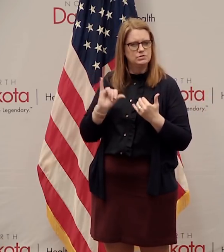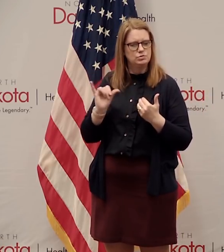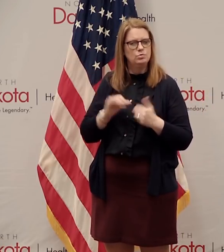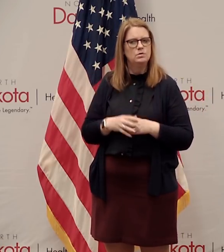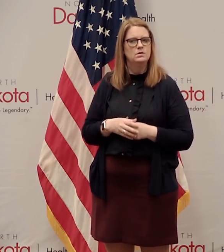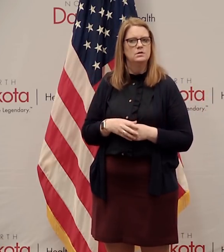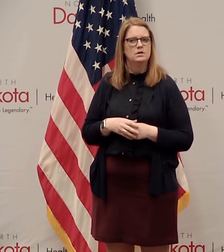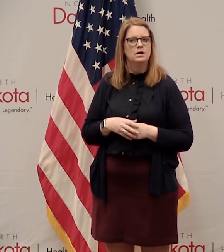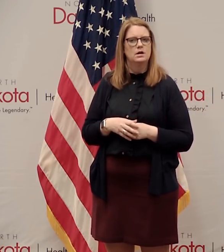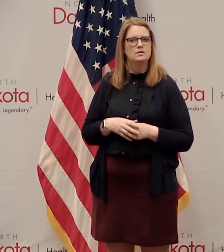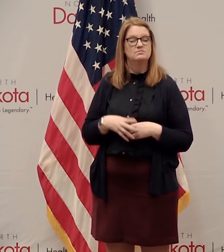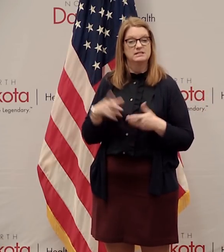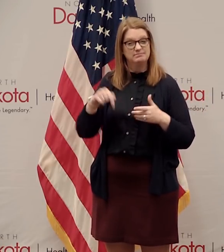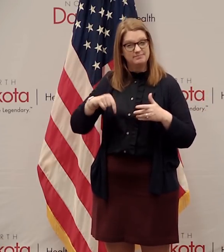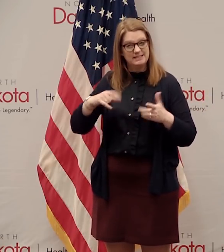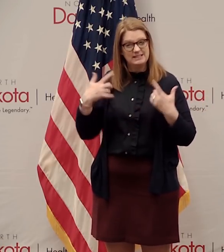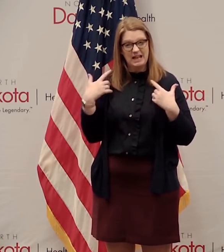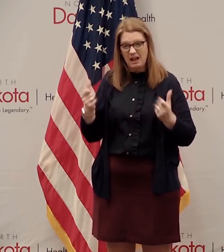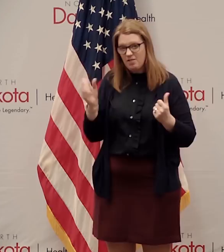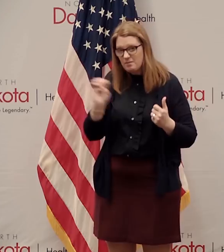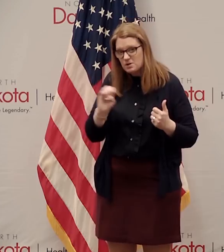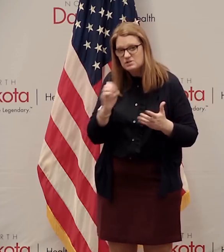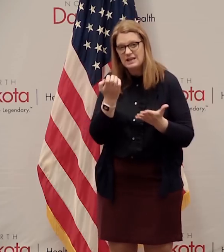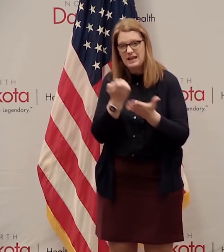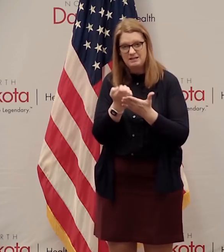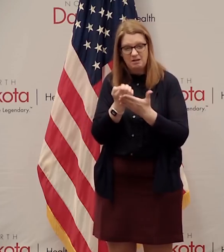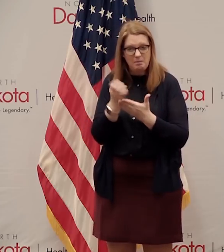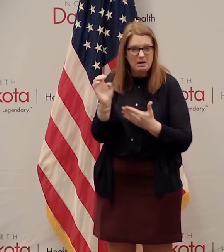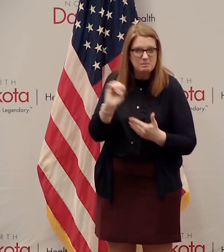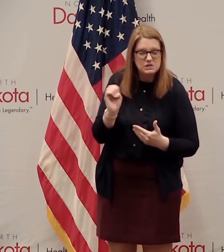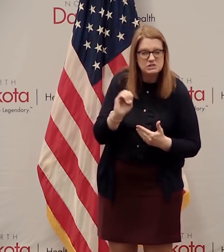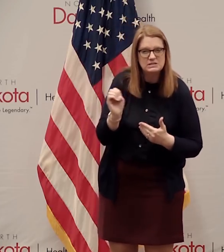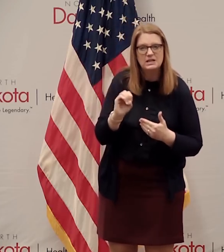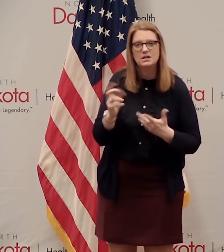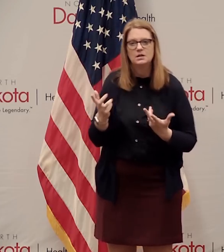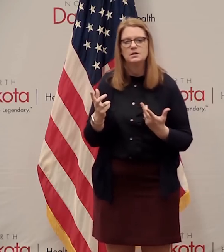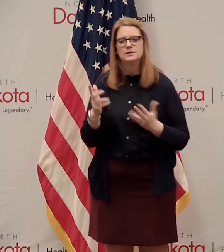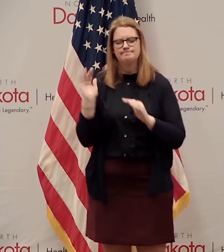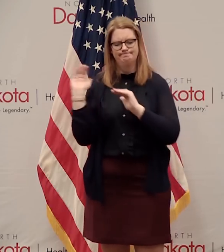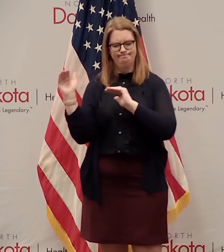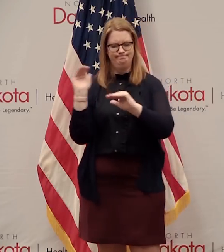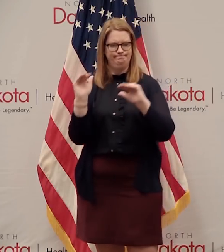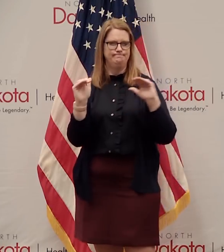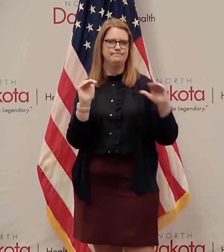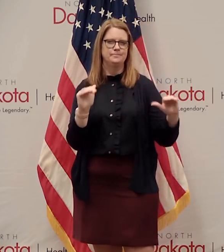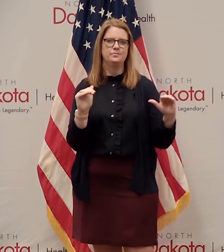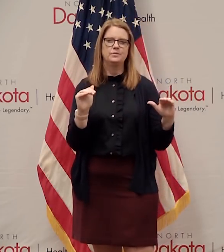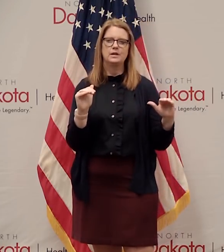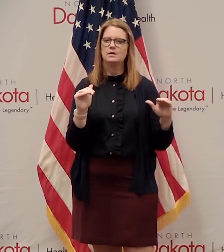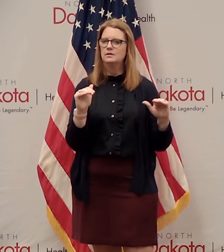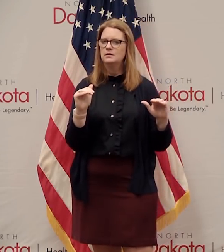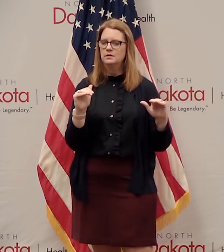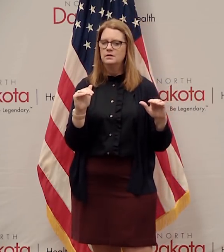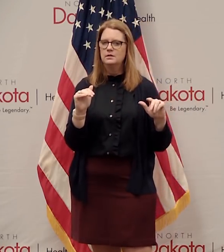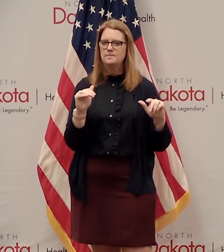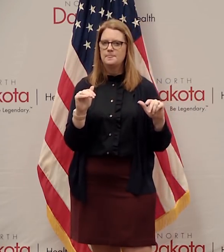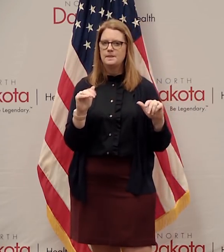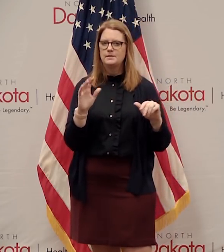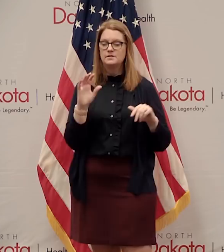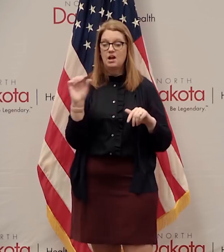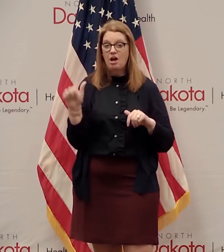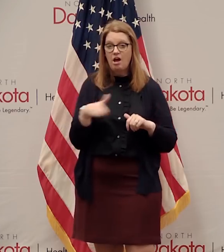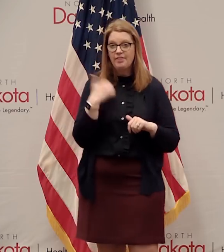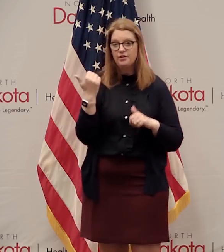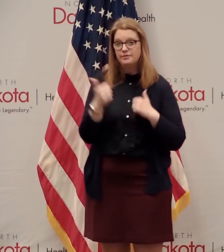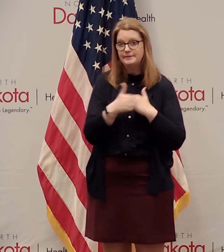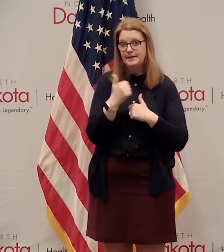in the middle of this health emergency and economic emergency, it's important that we remember other dangers that